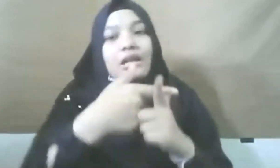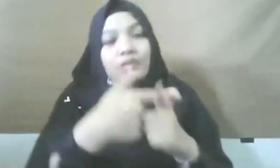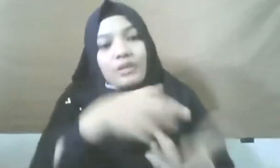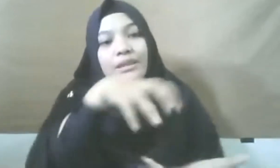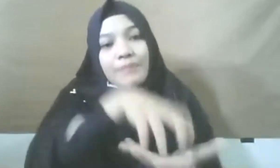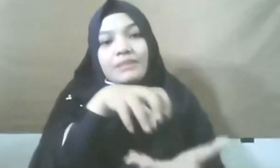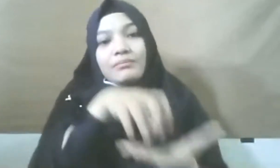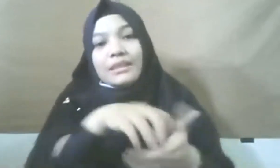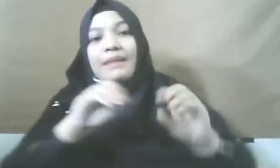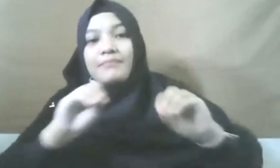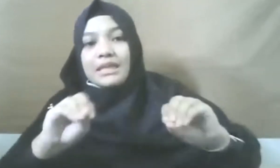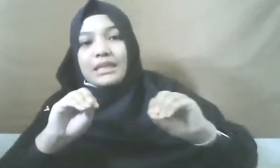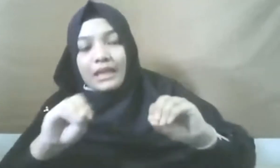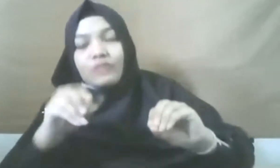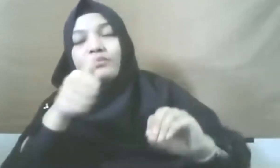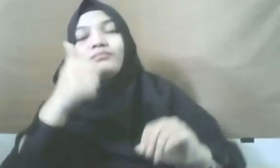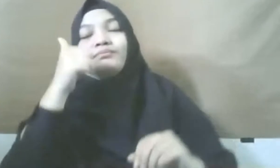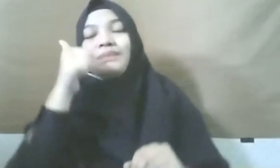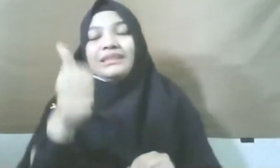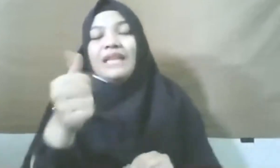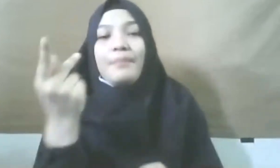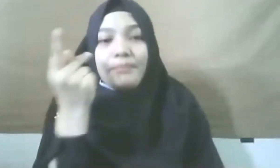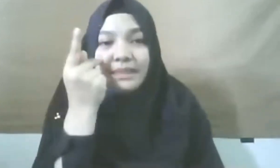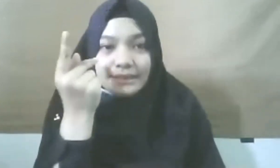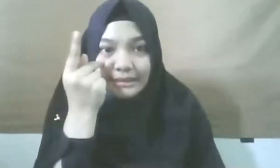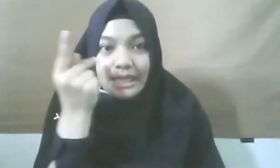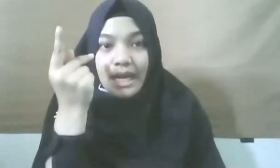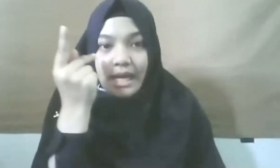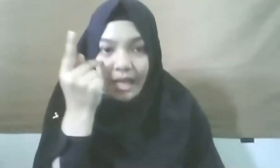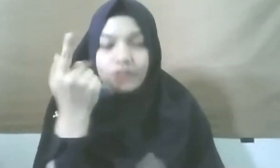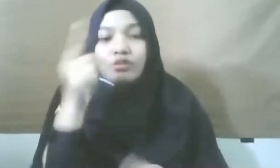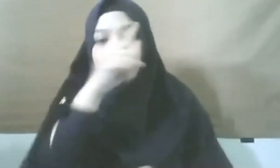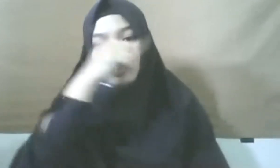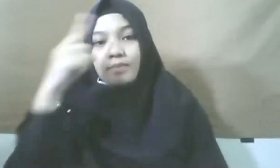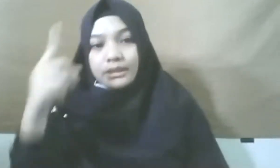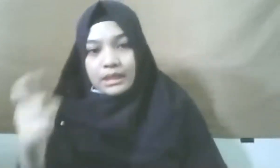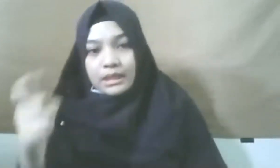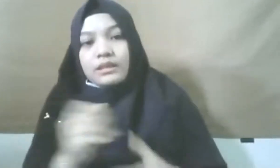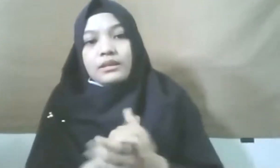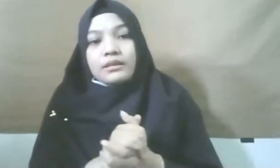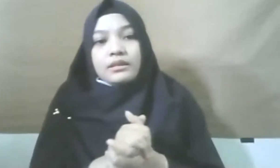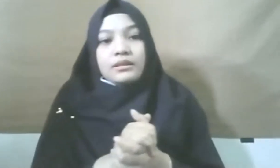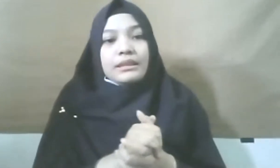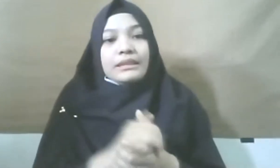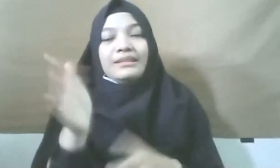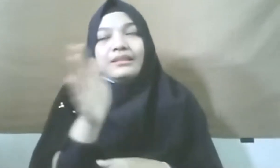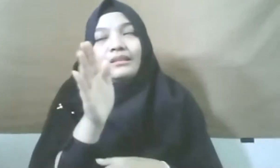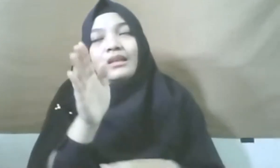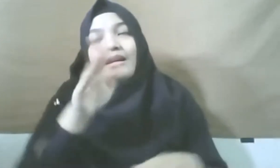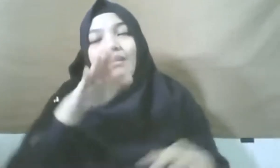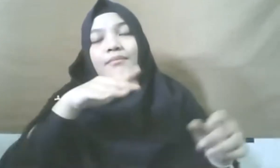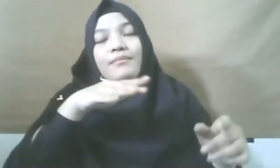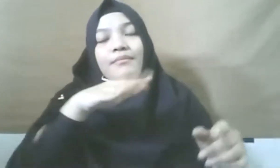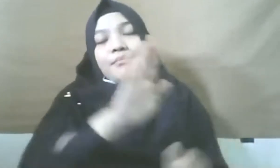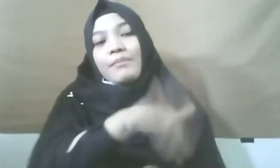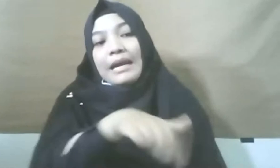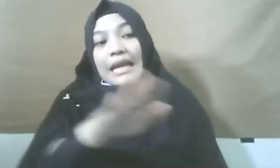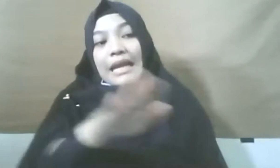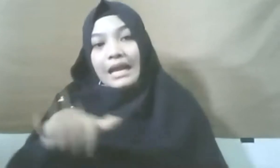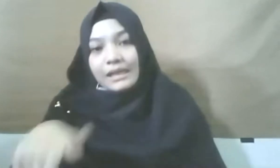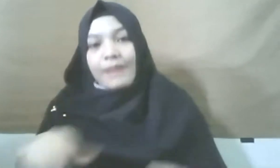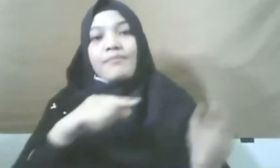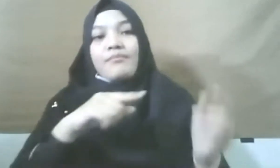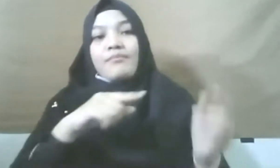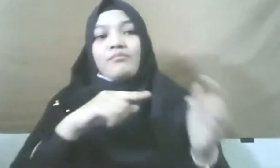contracted by the virus. But if that cannot be done, then probably making sure that technology and